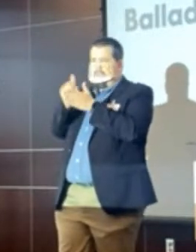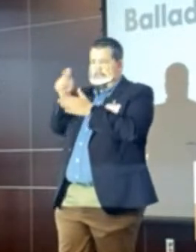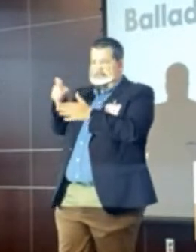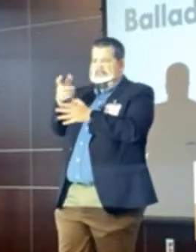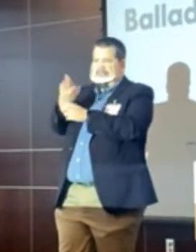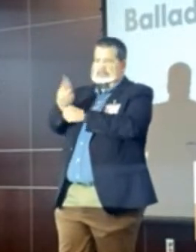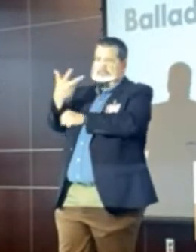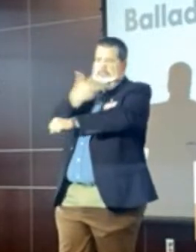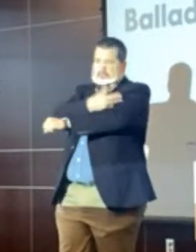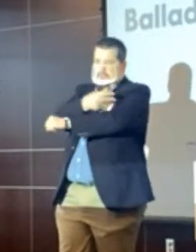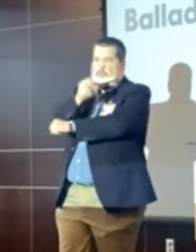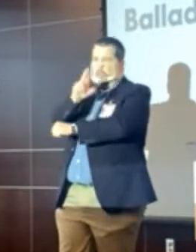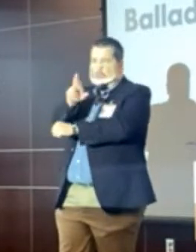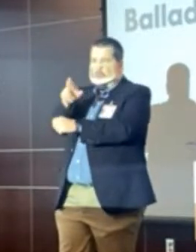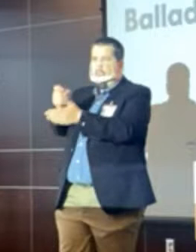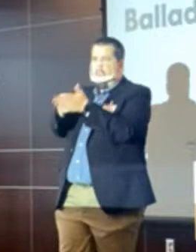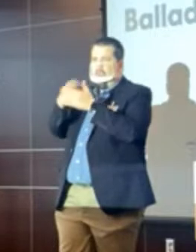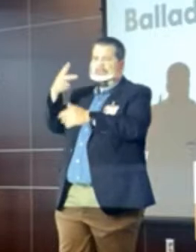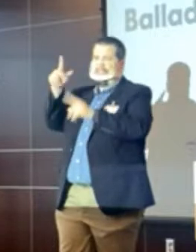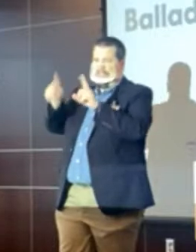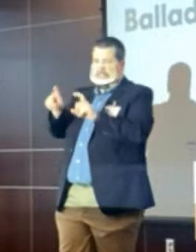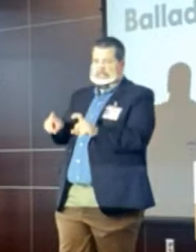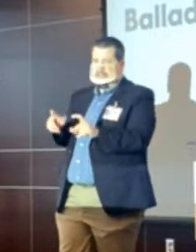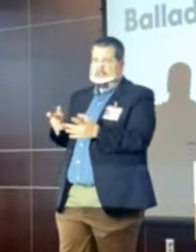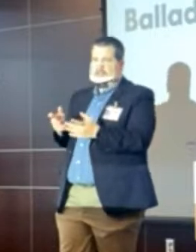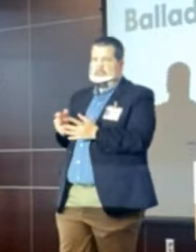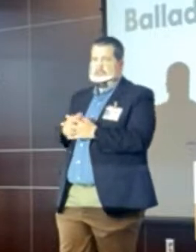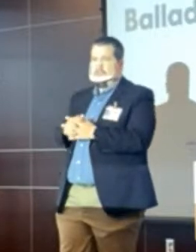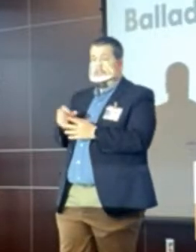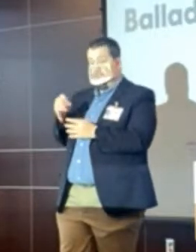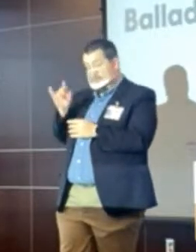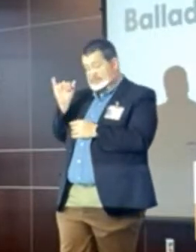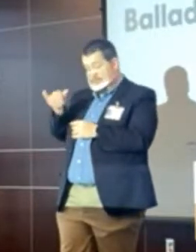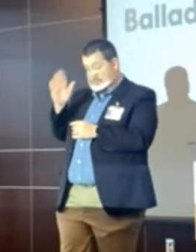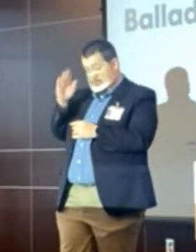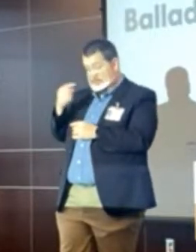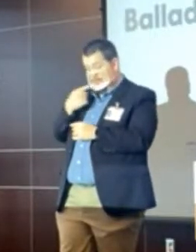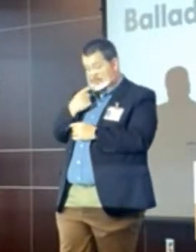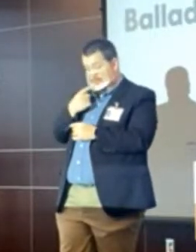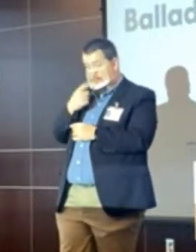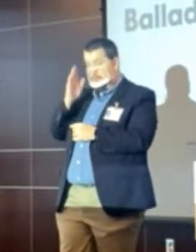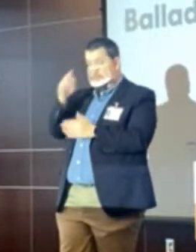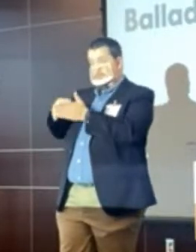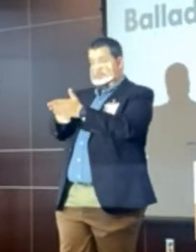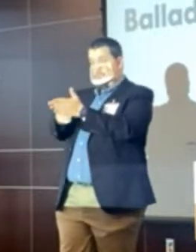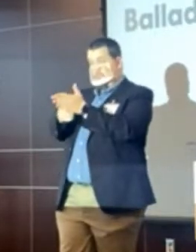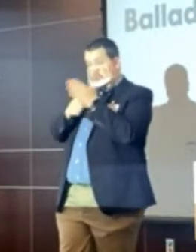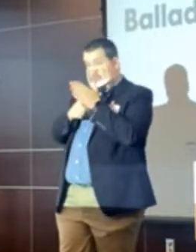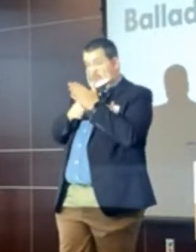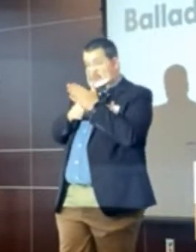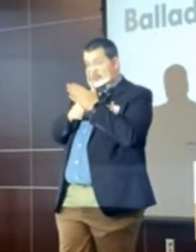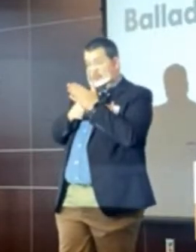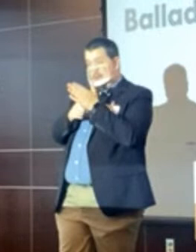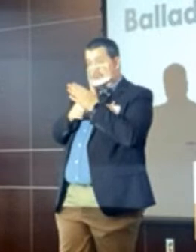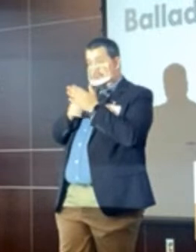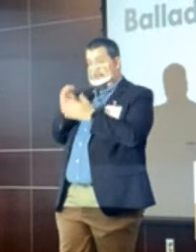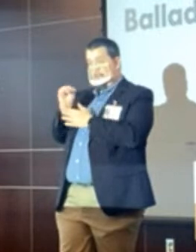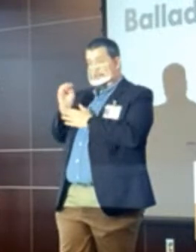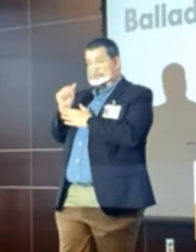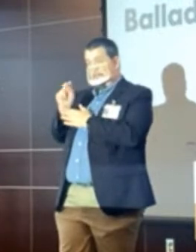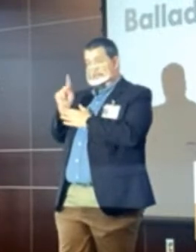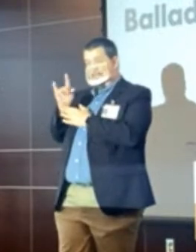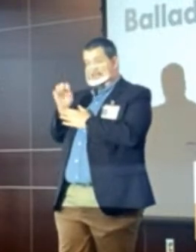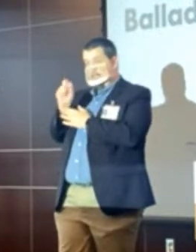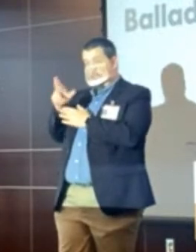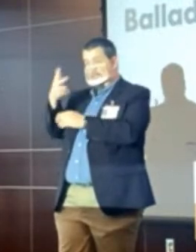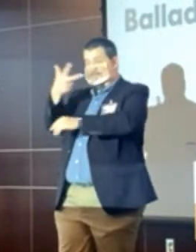by the Biden administration. And what it said was it would require either a mandate you would either need to